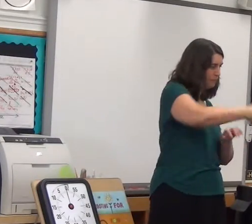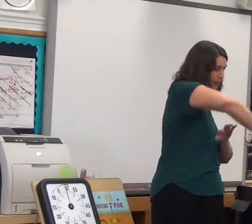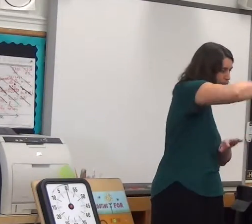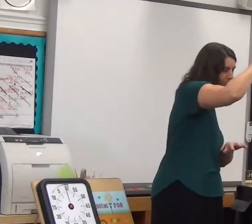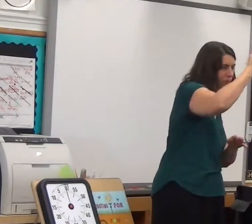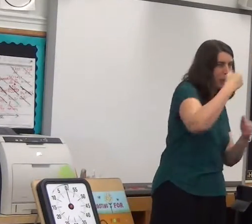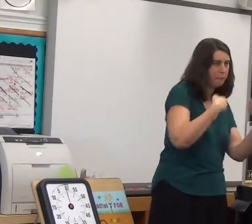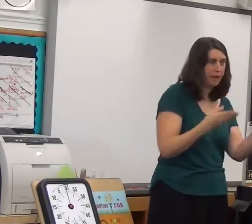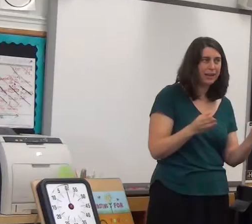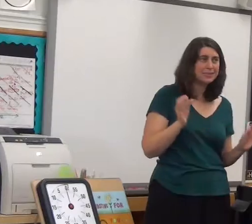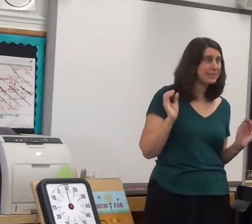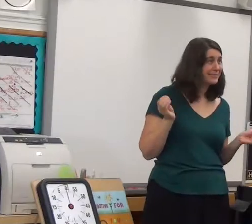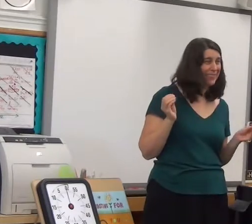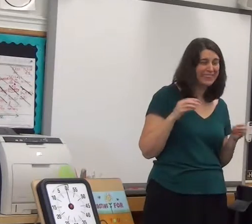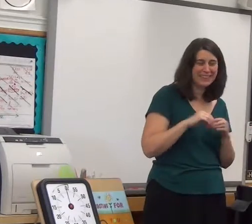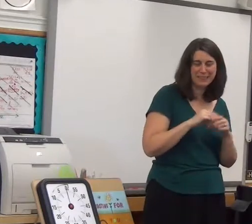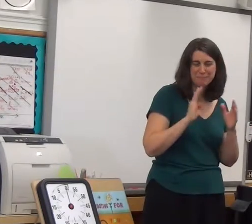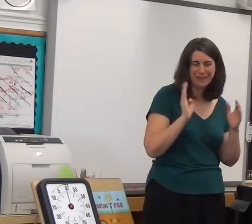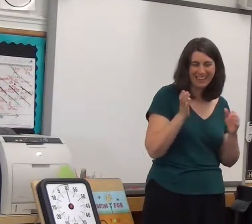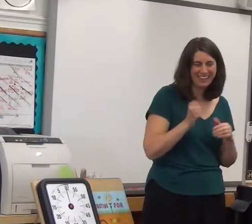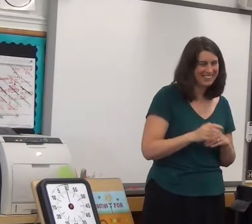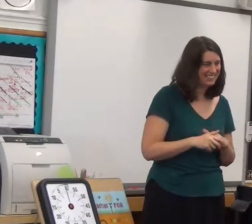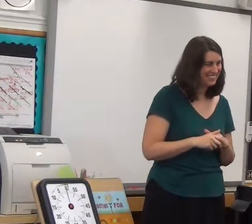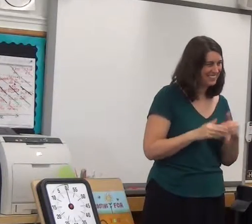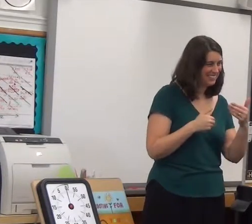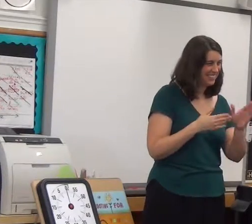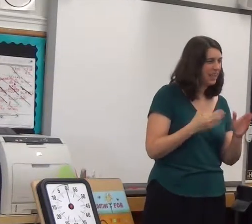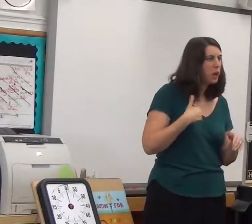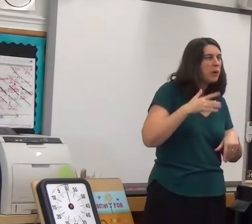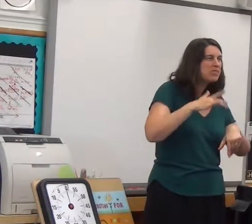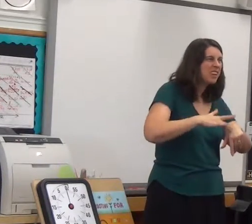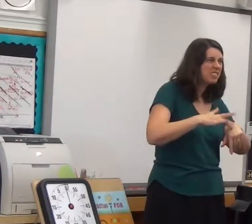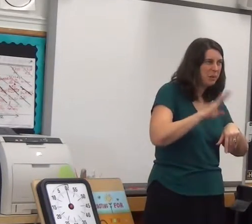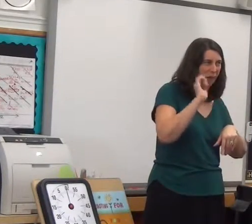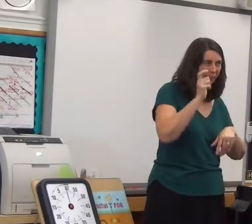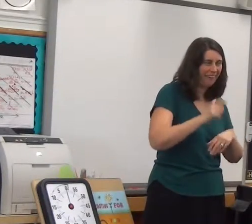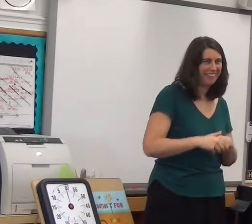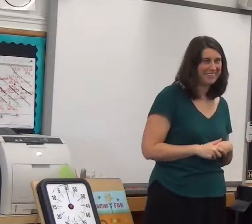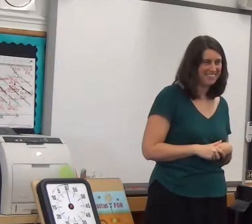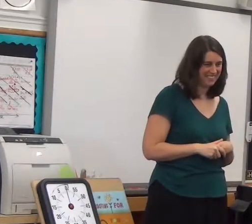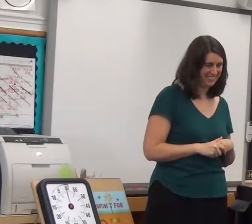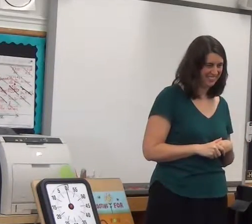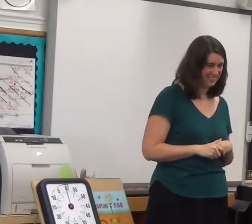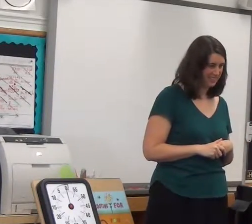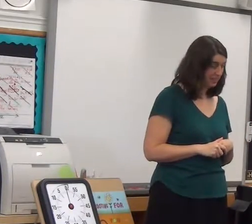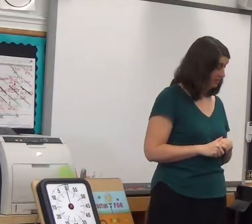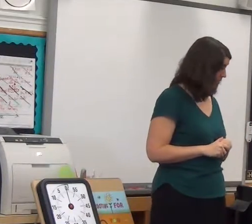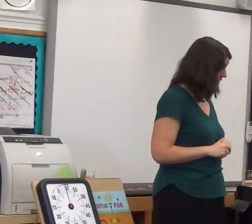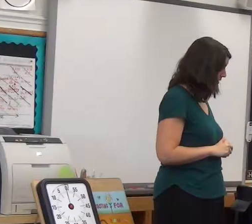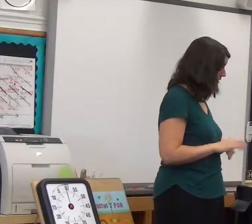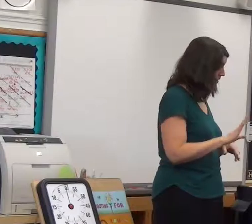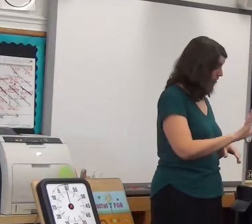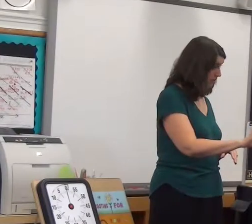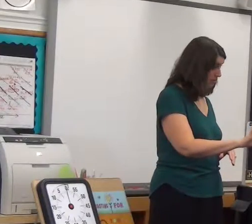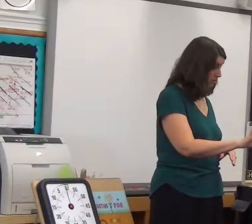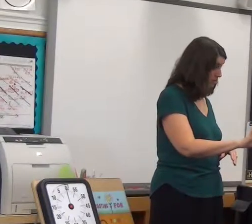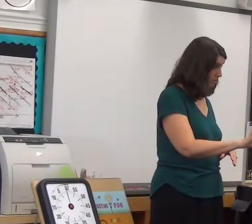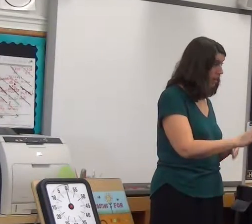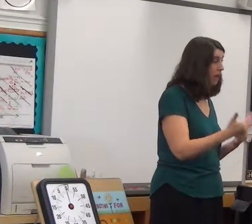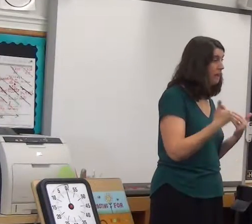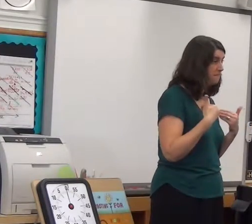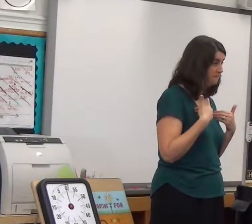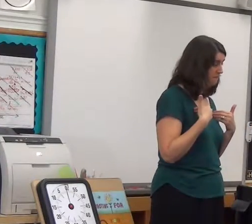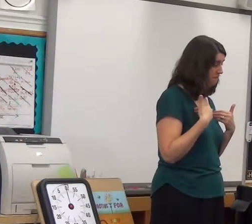Oh, there's nothing else in the box, though. I want to get that out. All right. But I